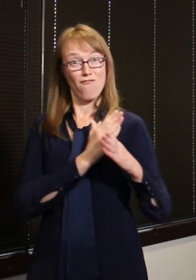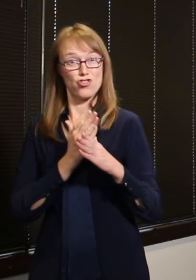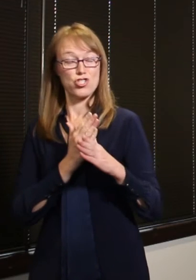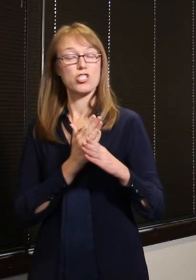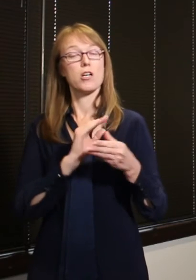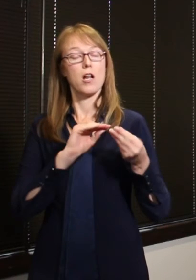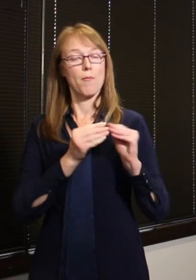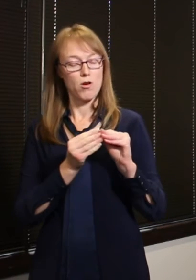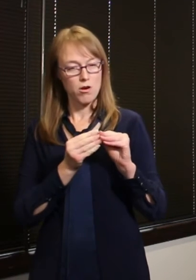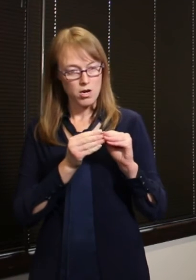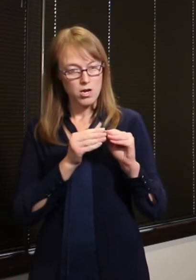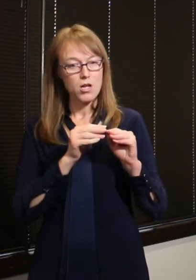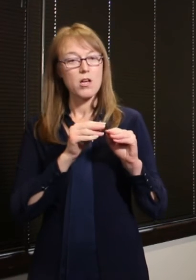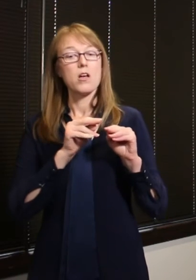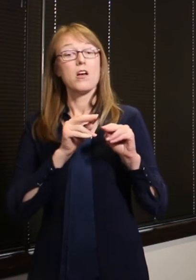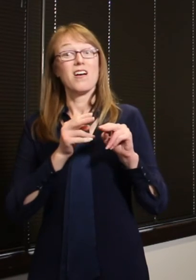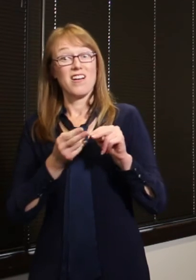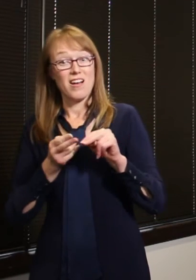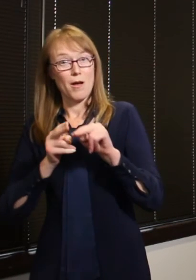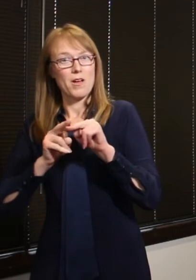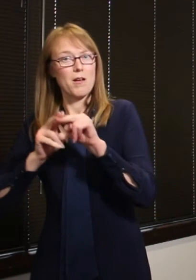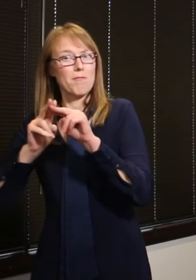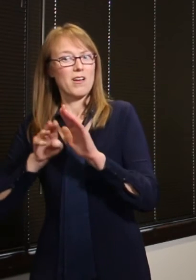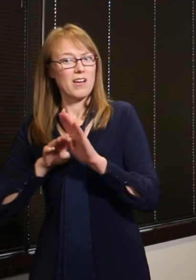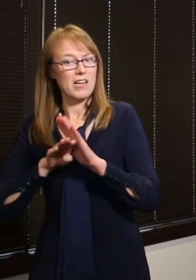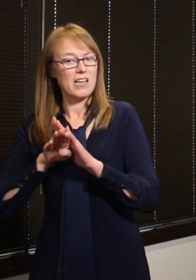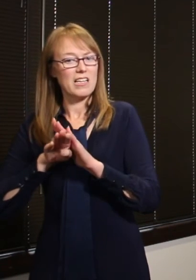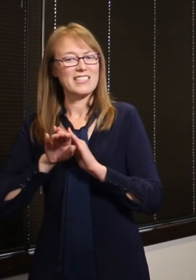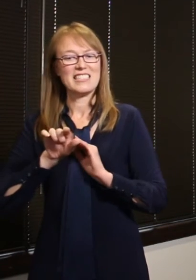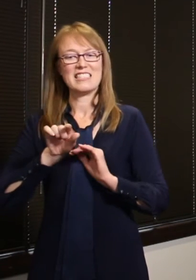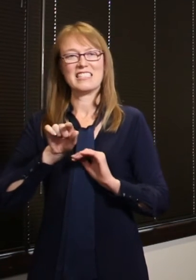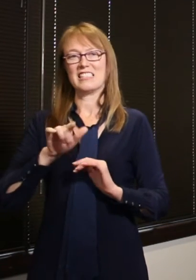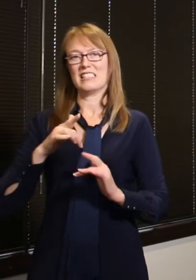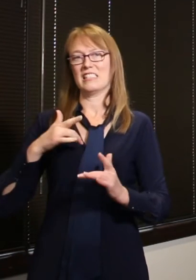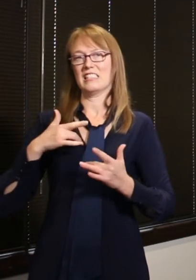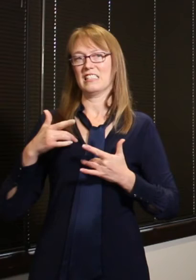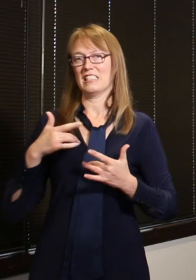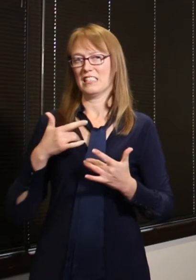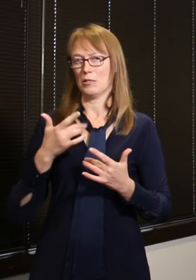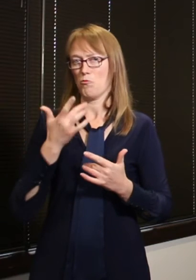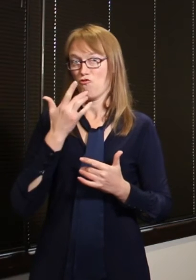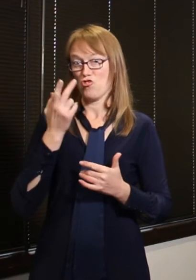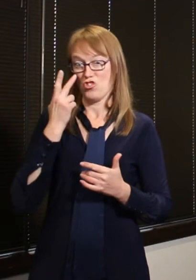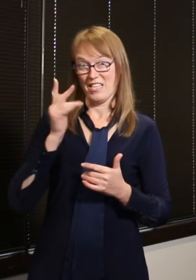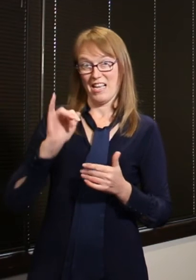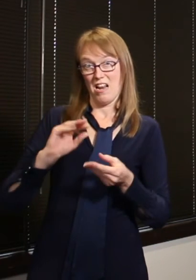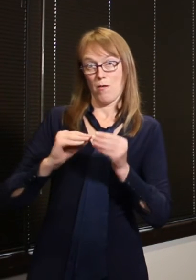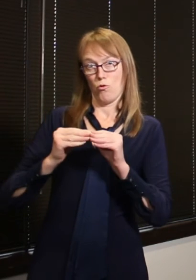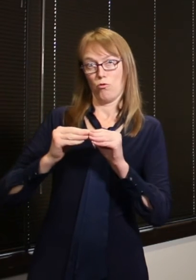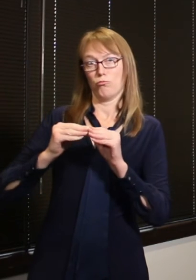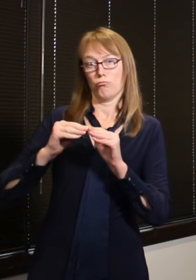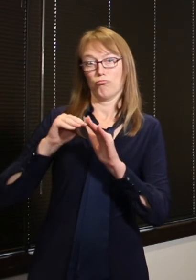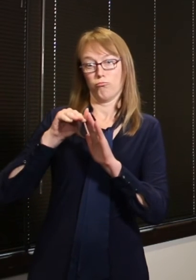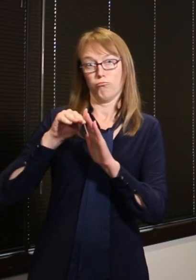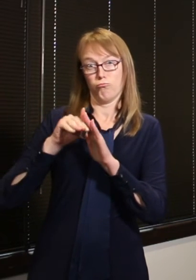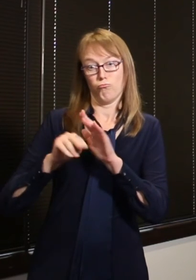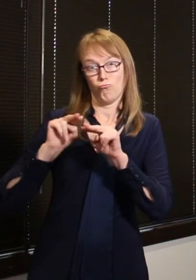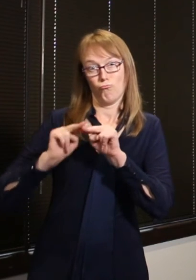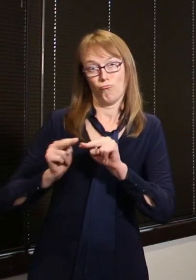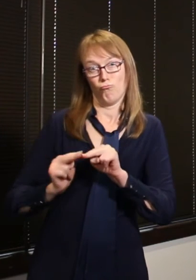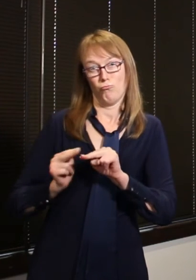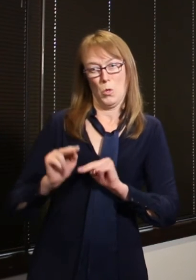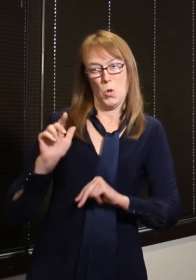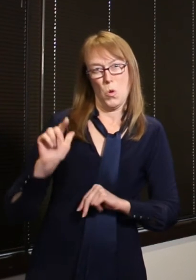up. We'd like to see it stay low and get as low as we can. Now let me show you the